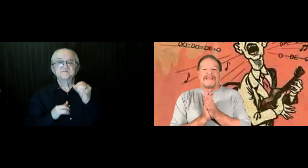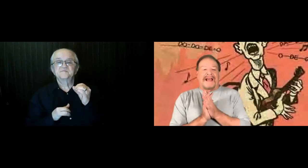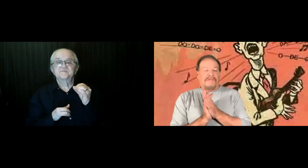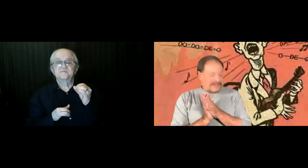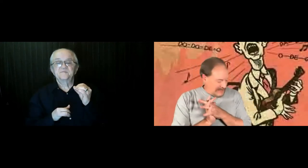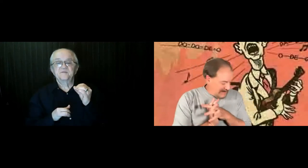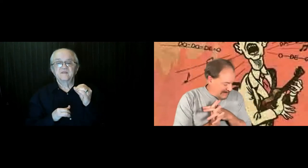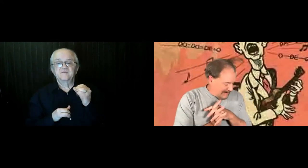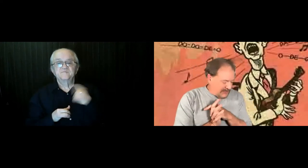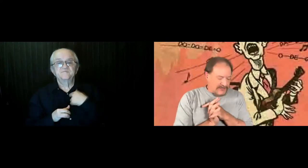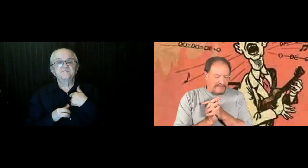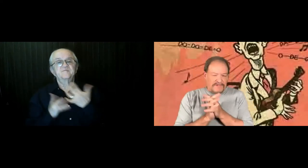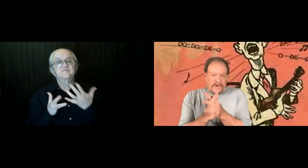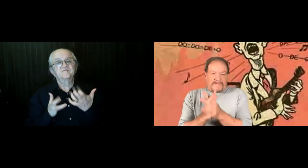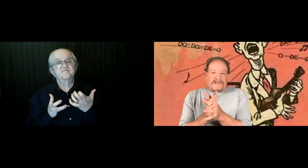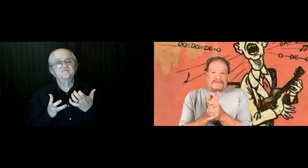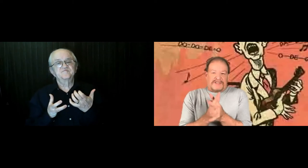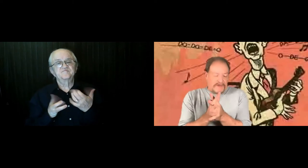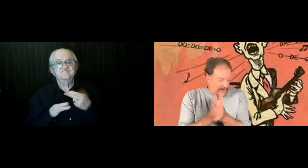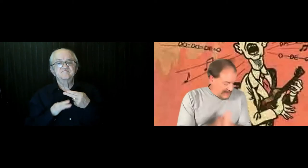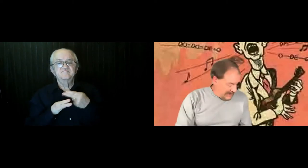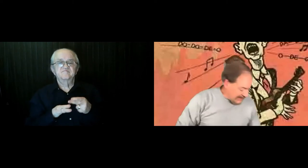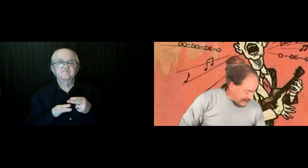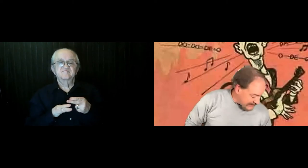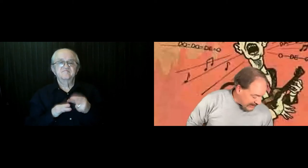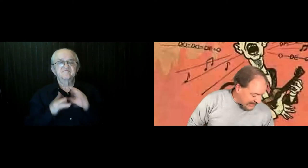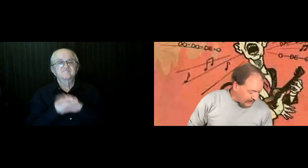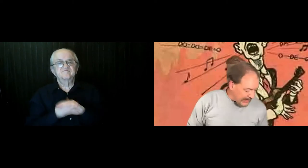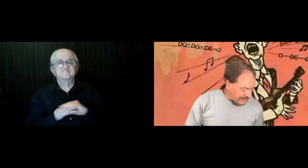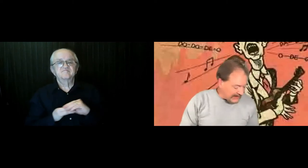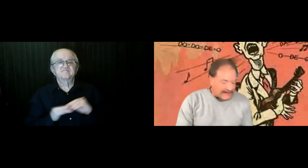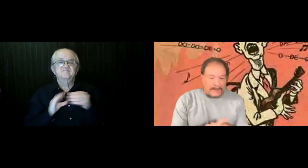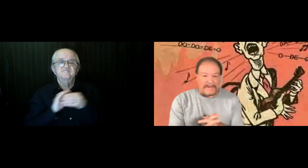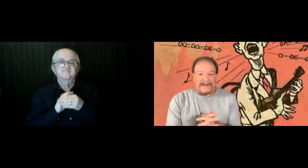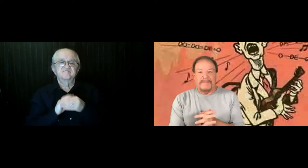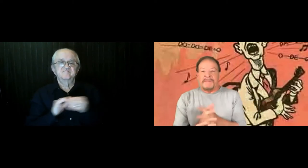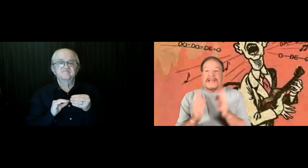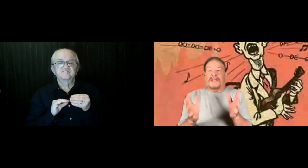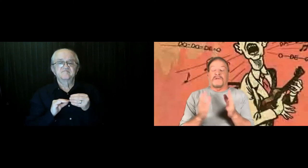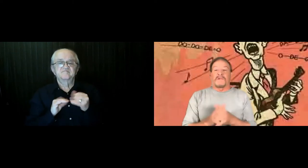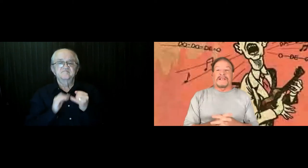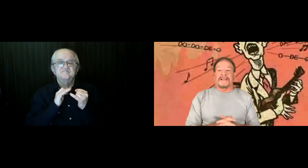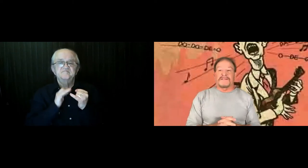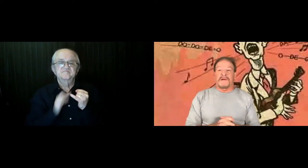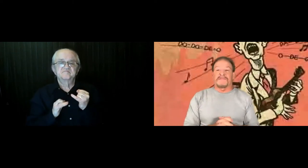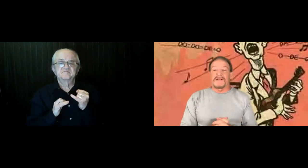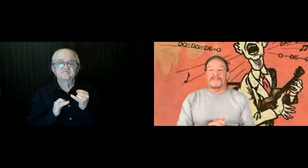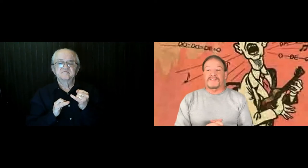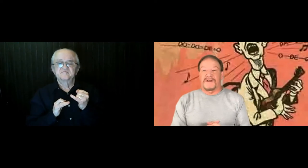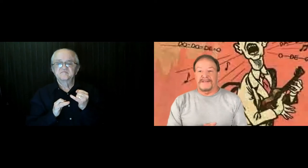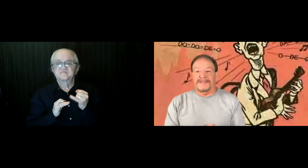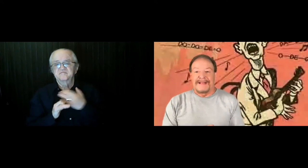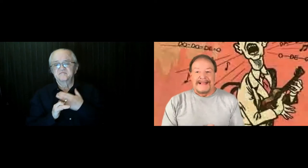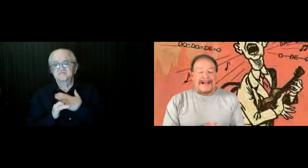So I want to share a short version of a story as I kind of wrap things up here and maybe end with one last of my